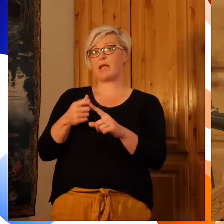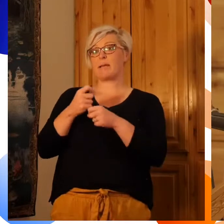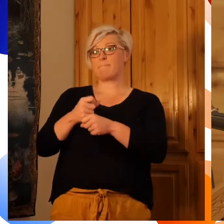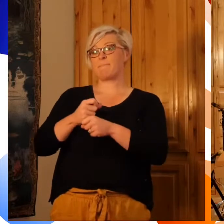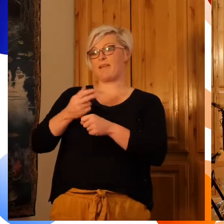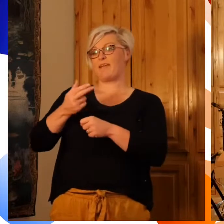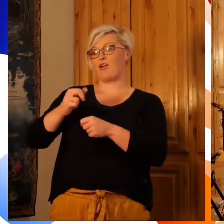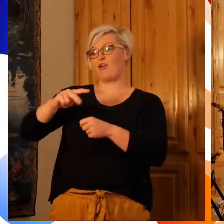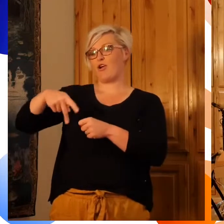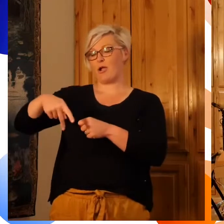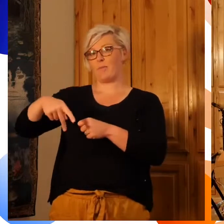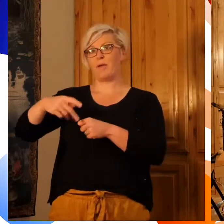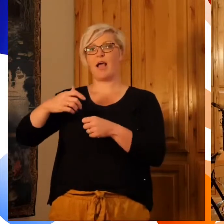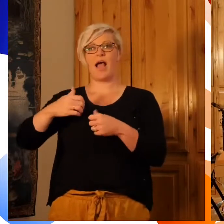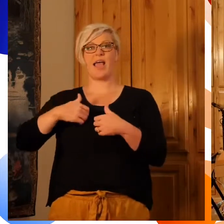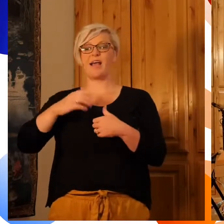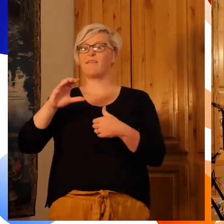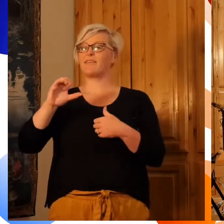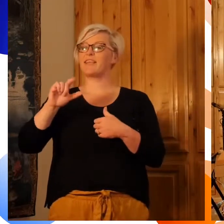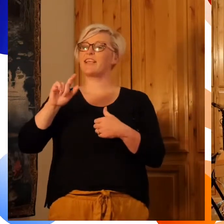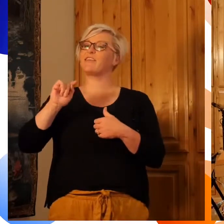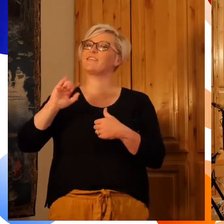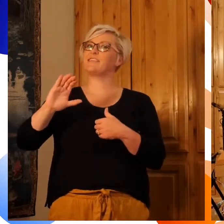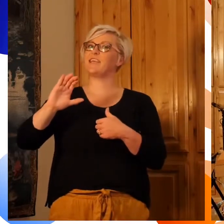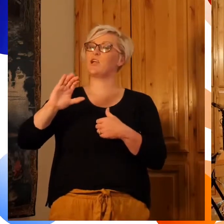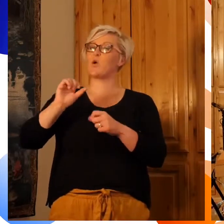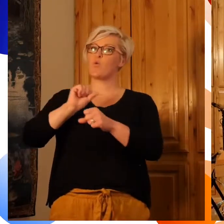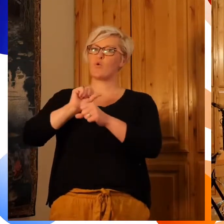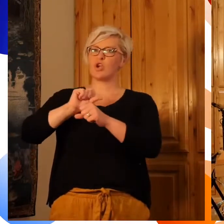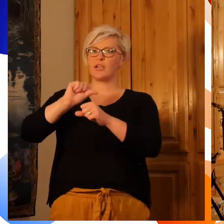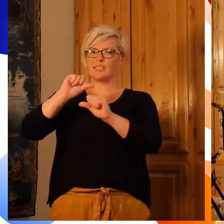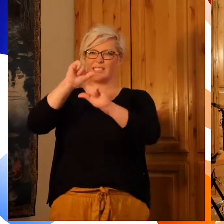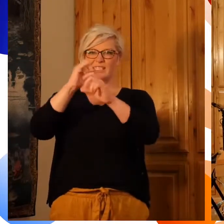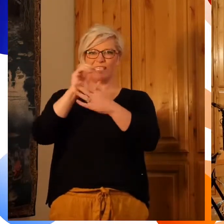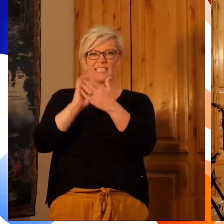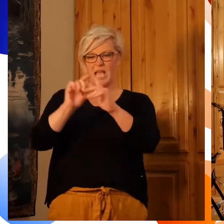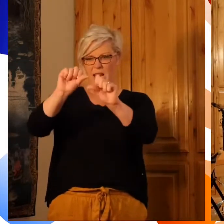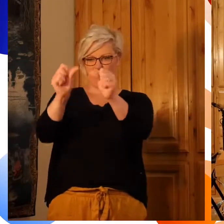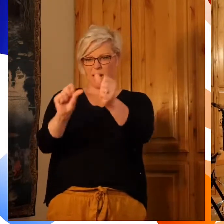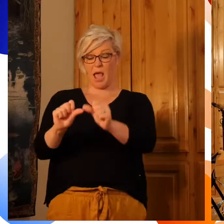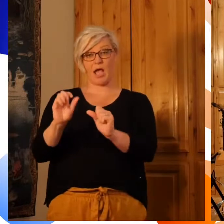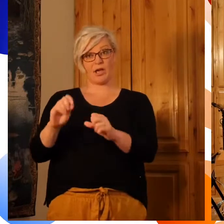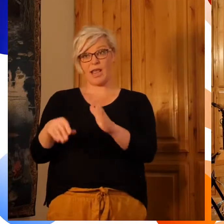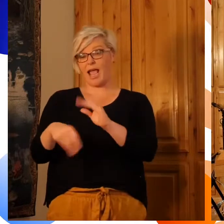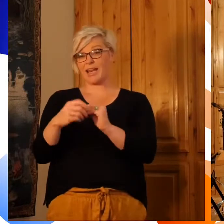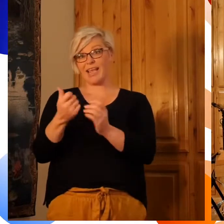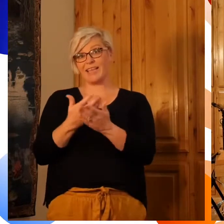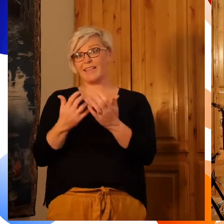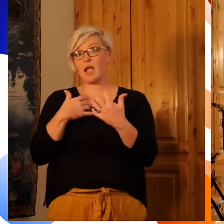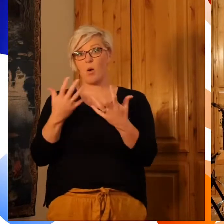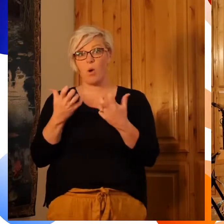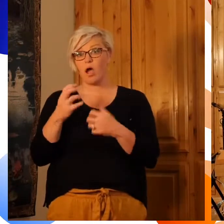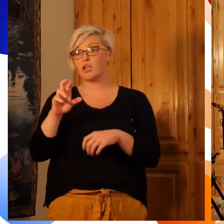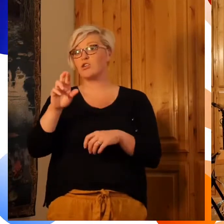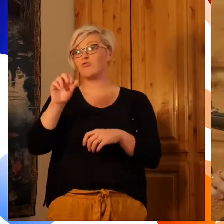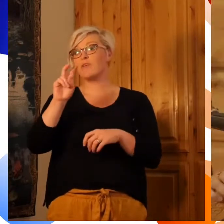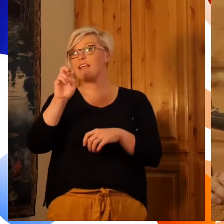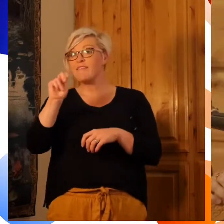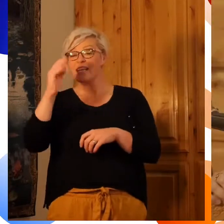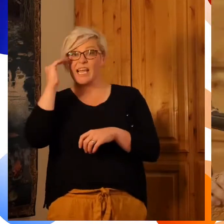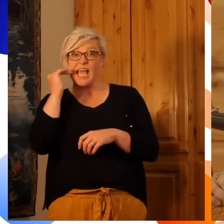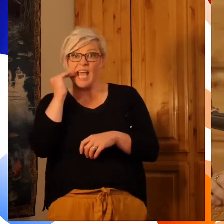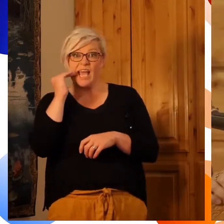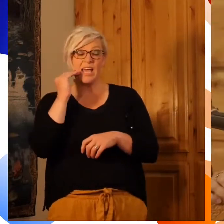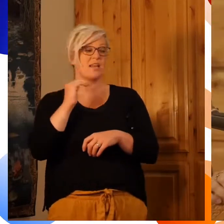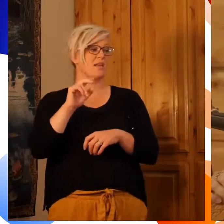knotwork on it. I was able to put anything what I wanted, which is great. I've put a raven's head on it. I've got some Norse runes